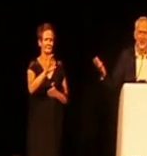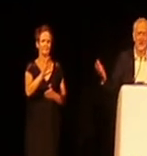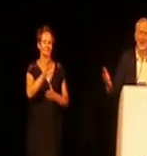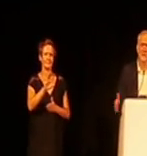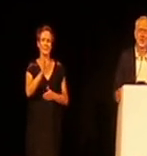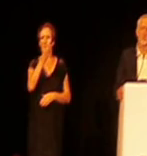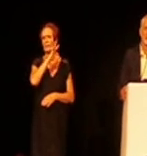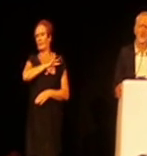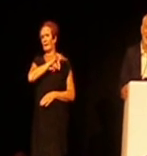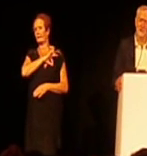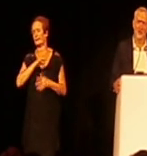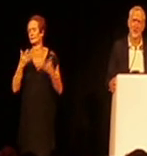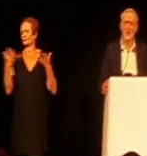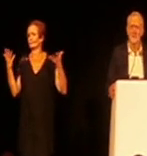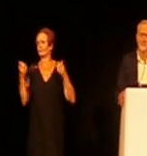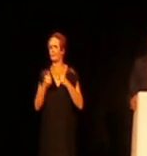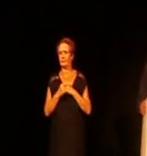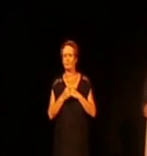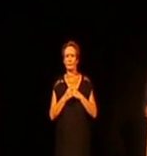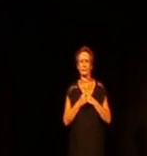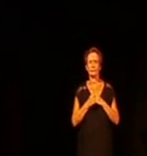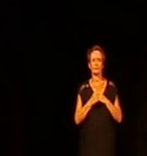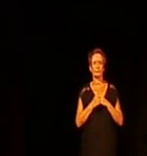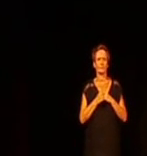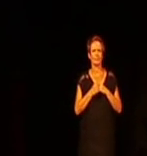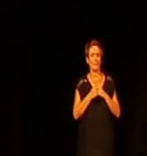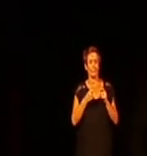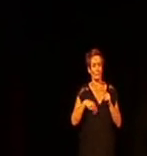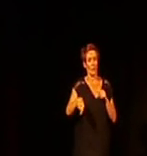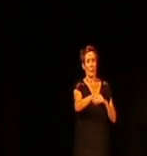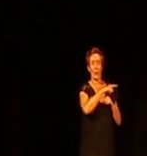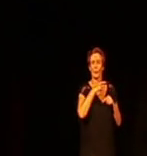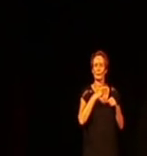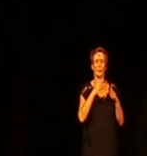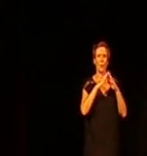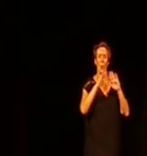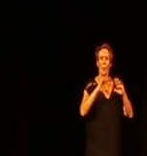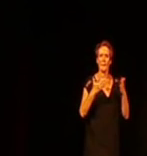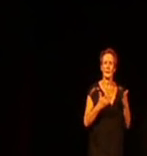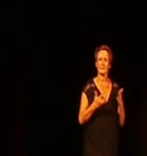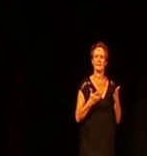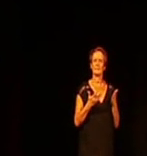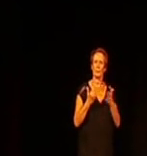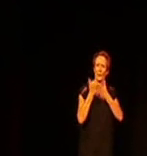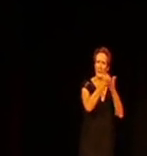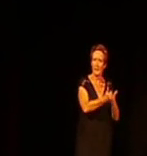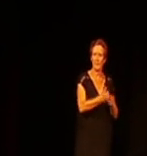It obviously helps those in housing need, obviously. It helps children to lead better lives,